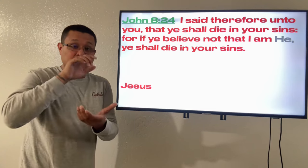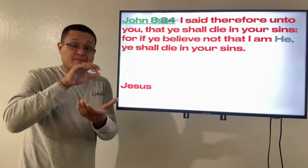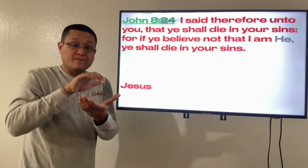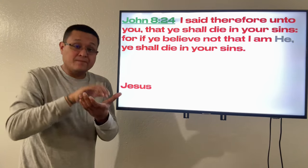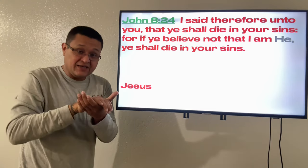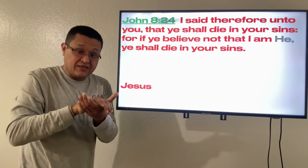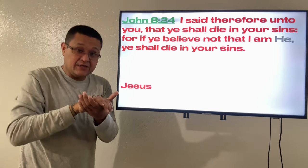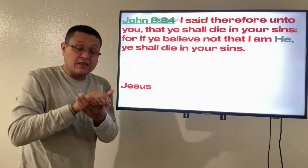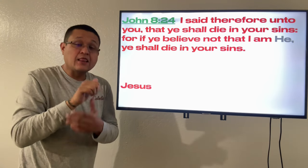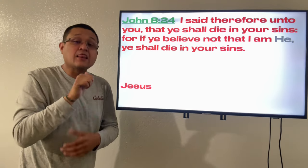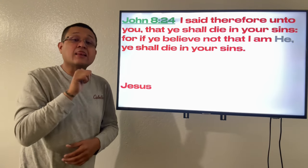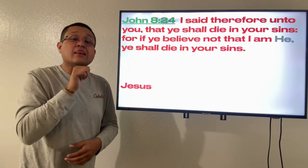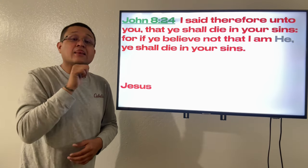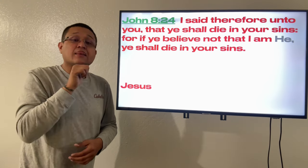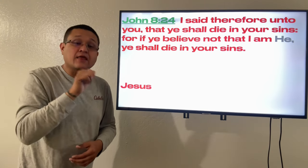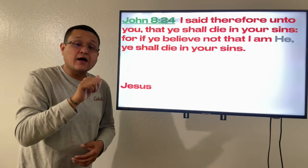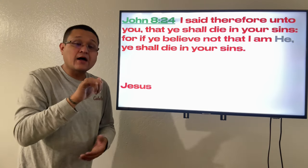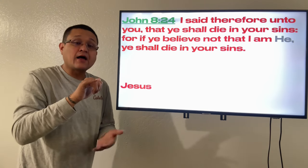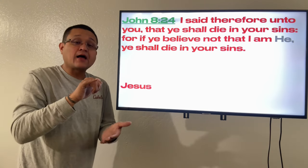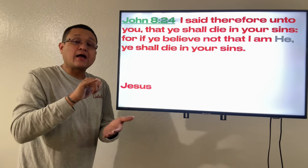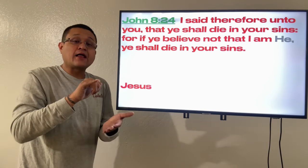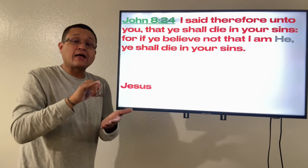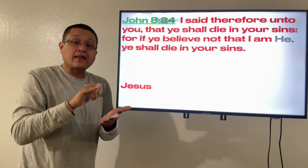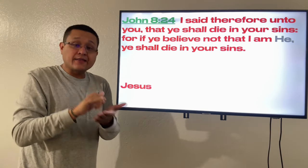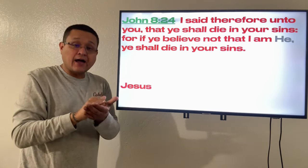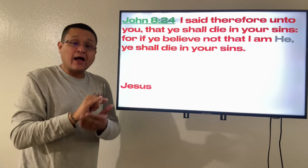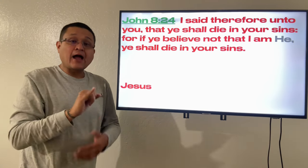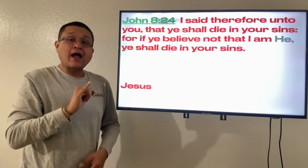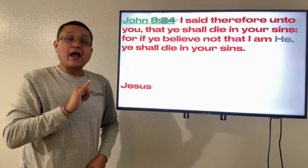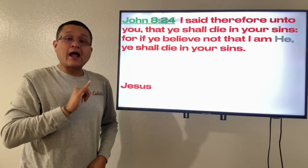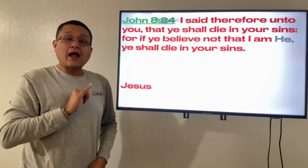For if ye believe not that I am he.